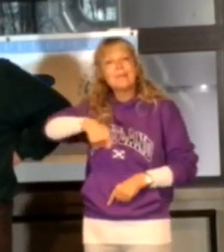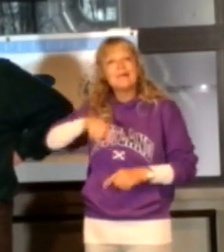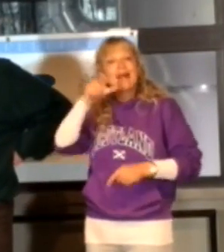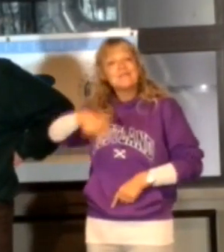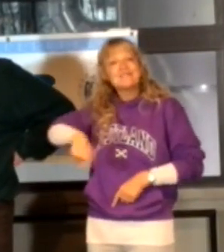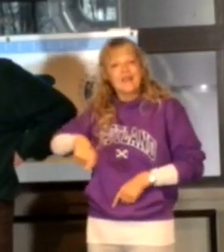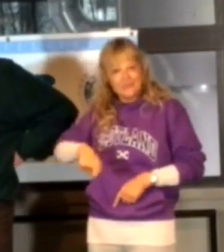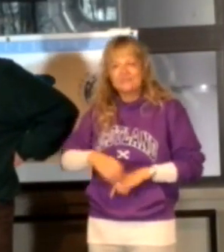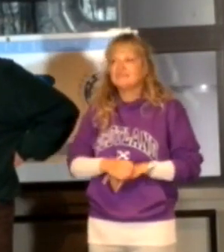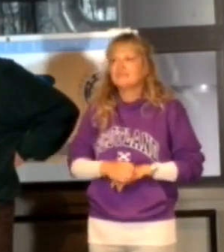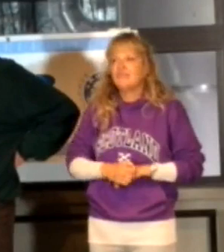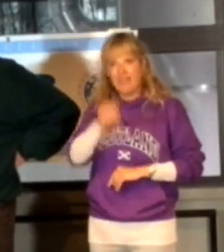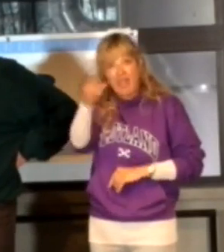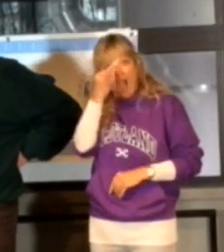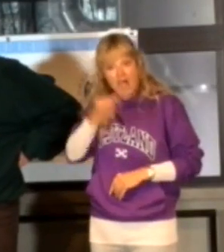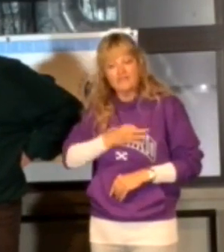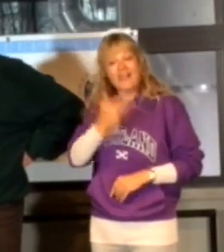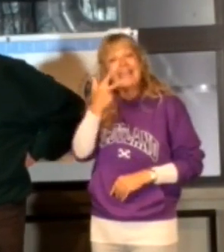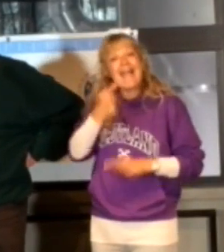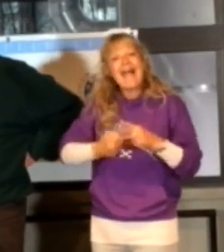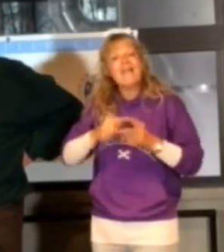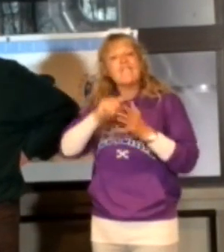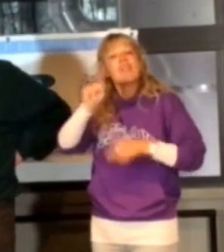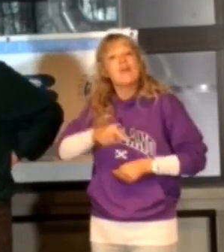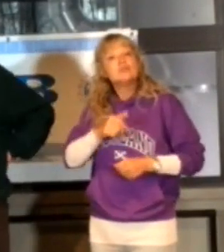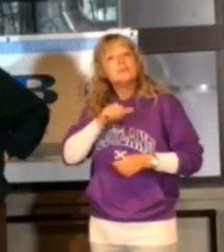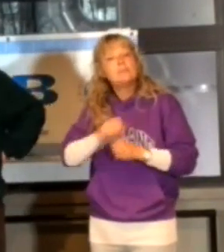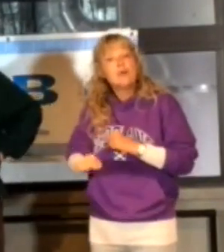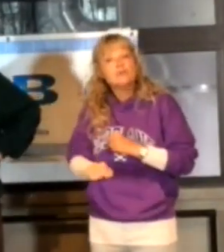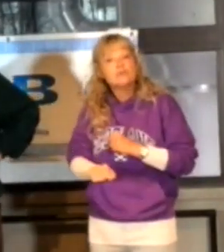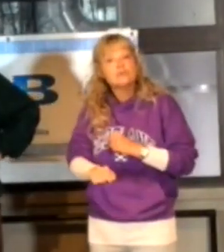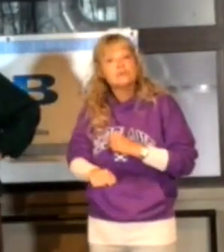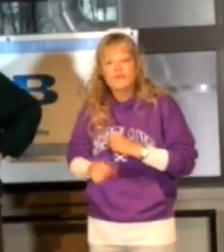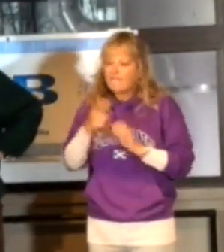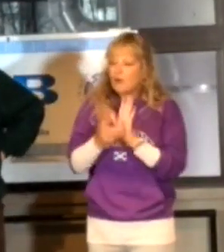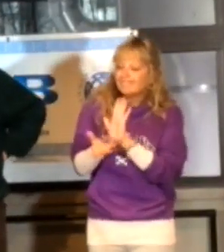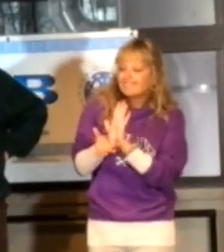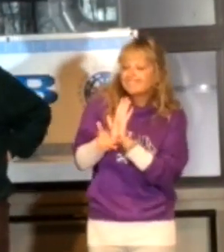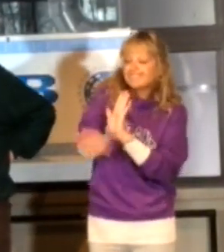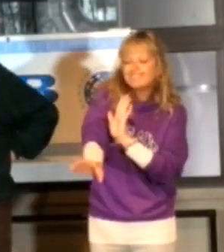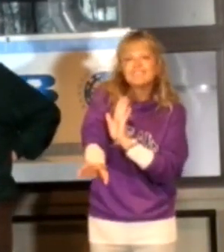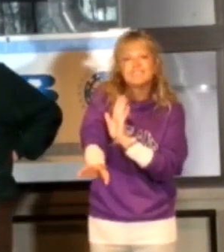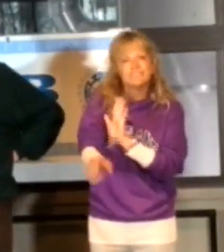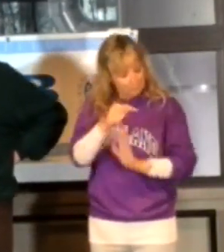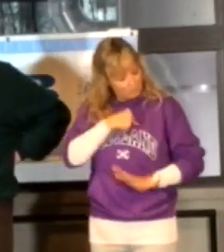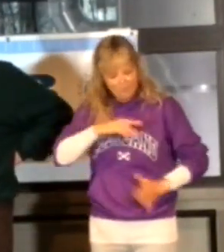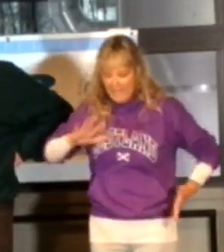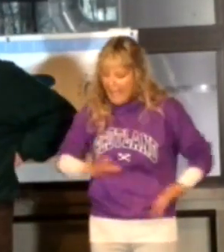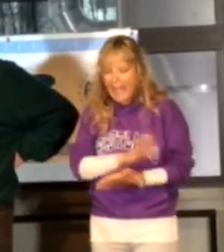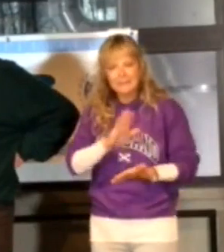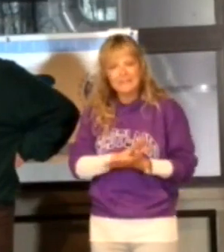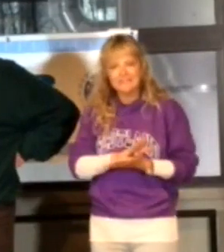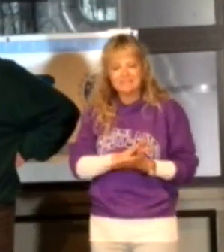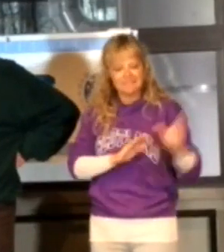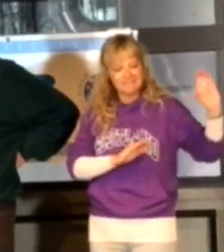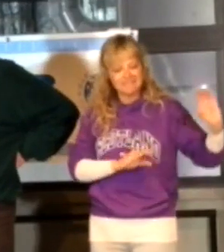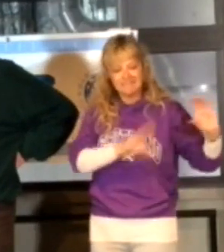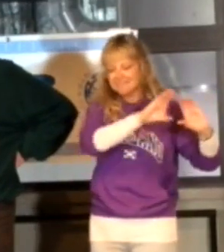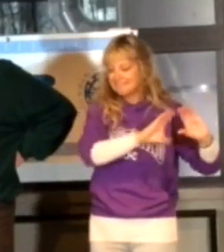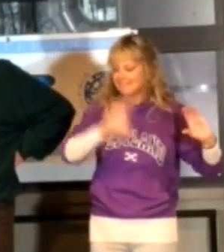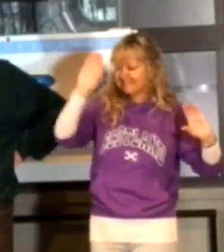They required £8,500 for a deposit, and we were only too happy to provide that